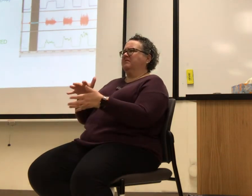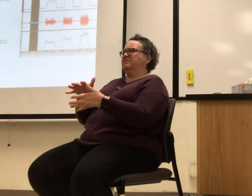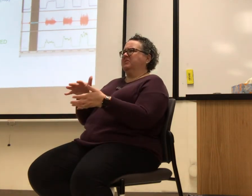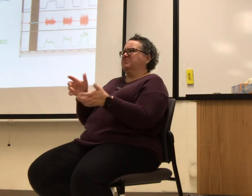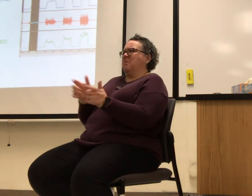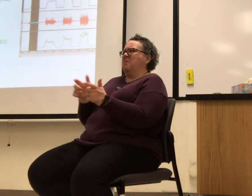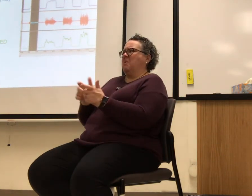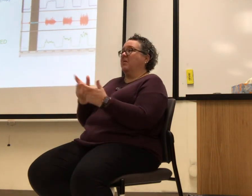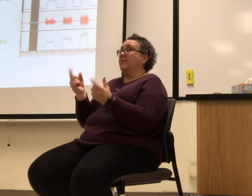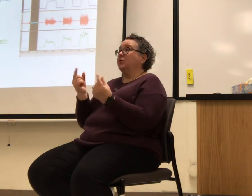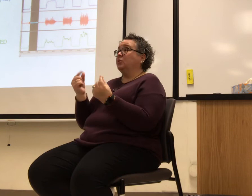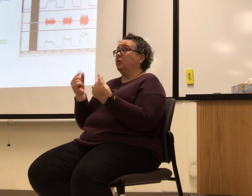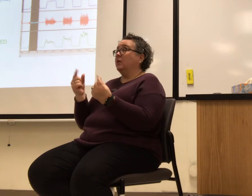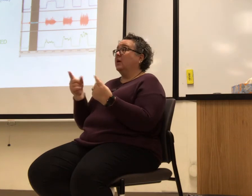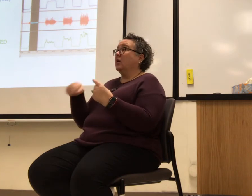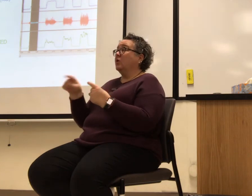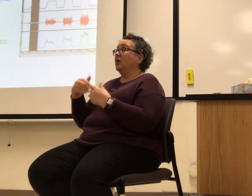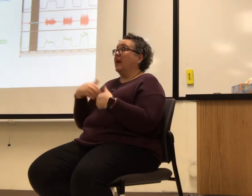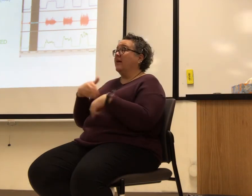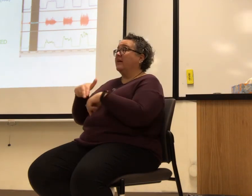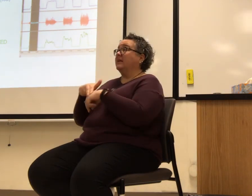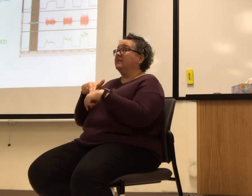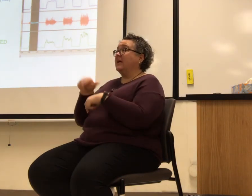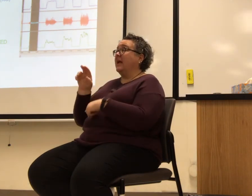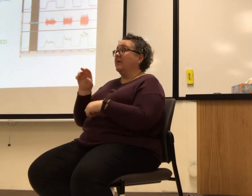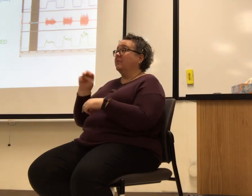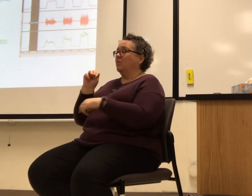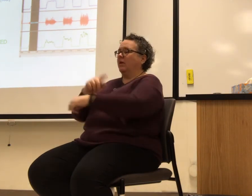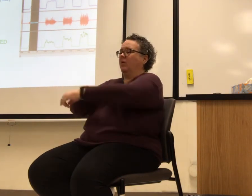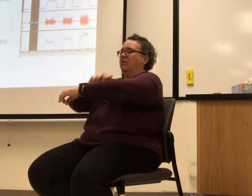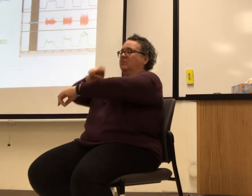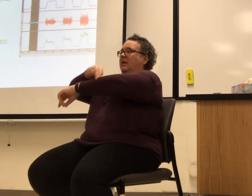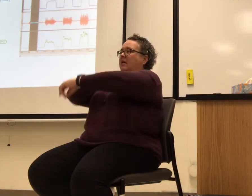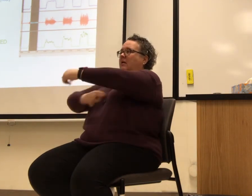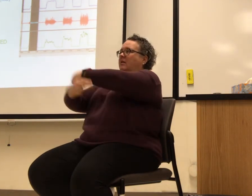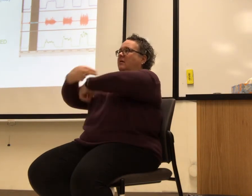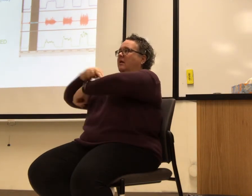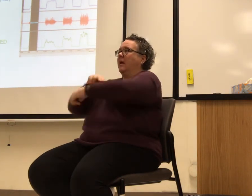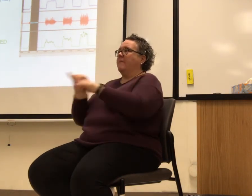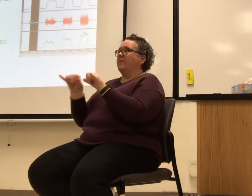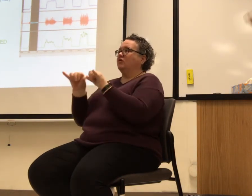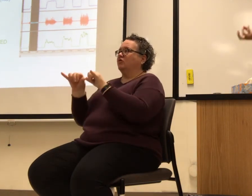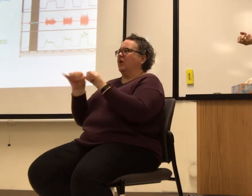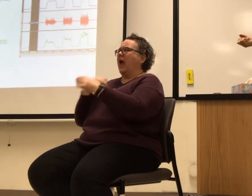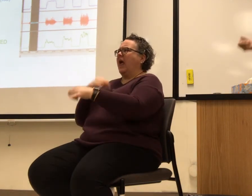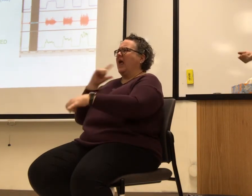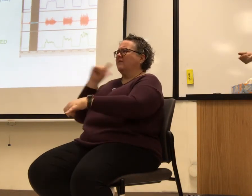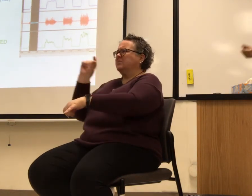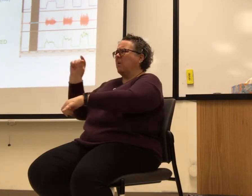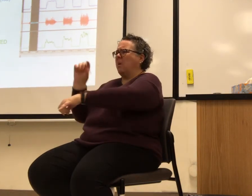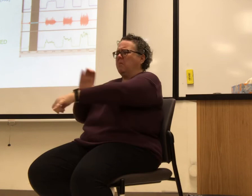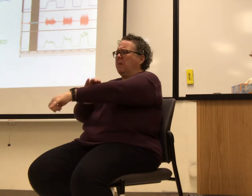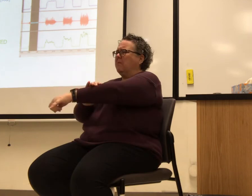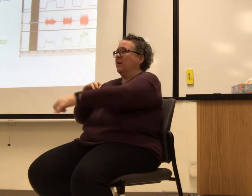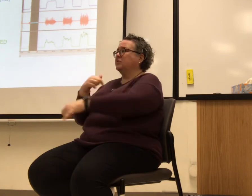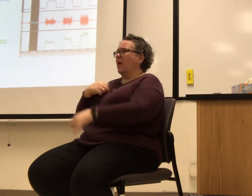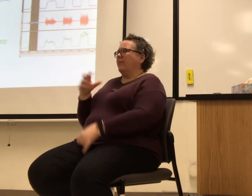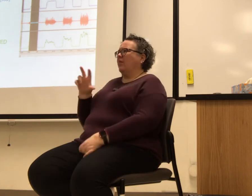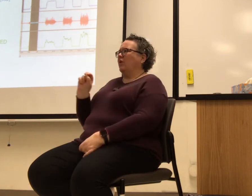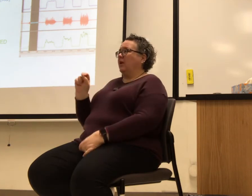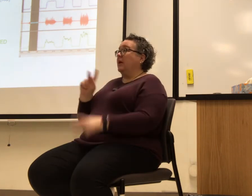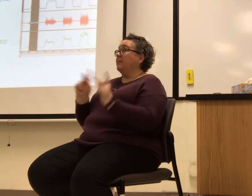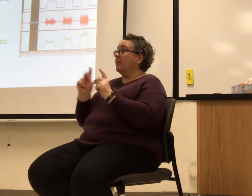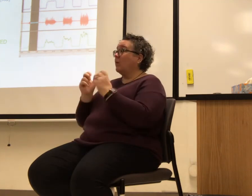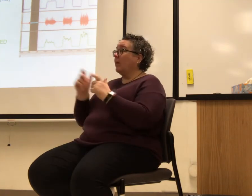do it. We're gonna take tape measure and we're gonna measure your forearms. Okay. I got dinky forearms, so I'm like 30, but people have